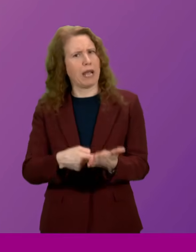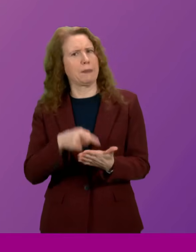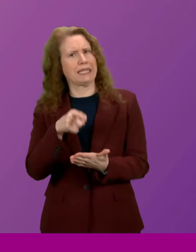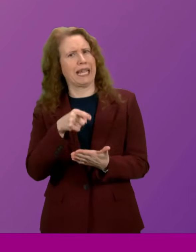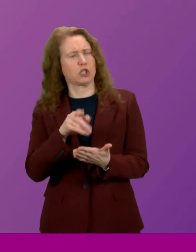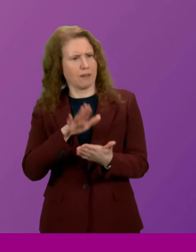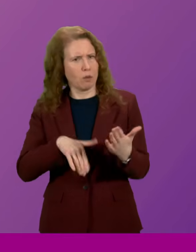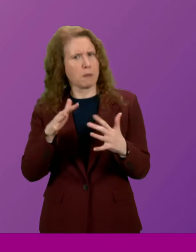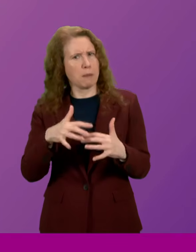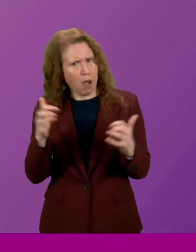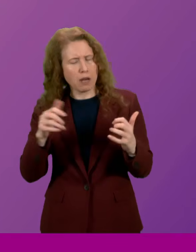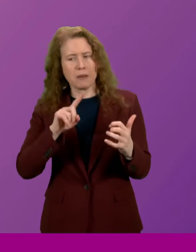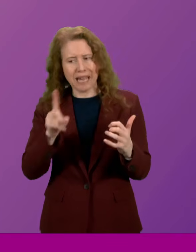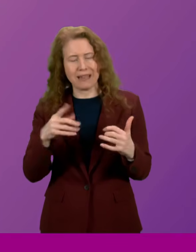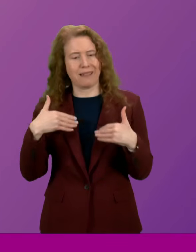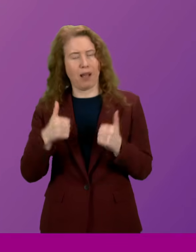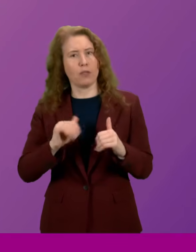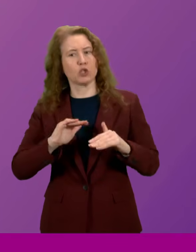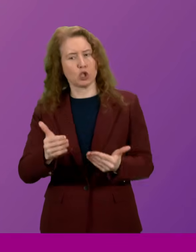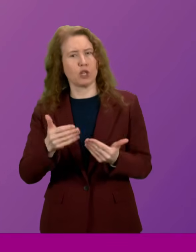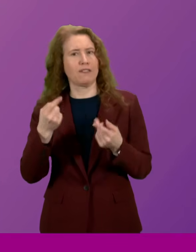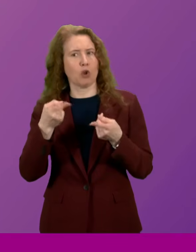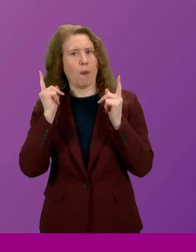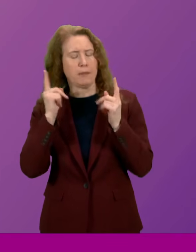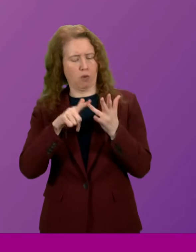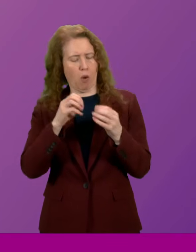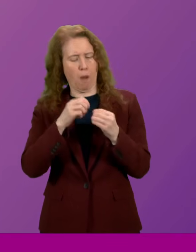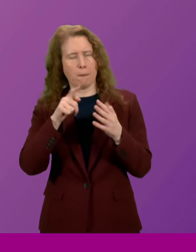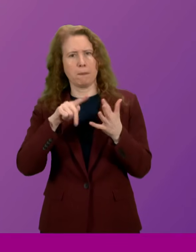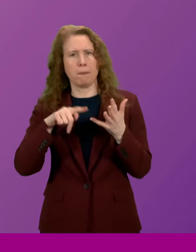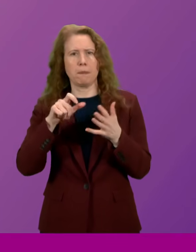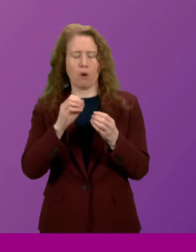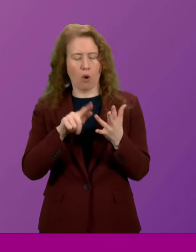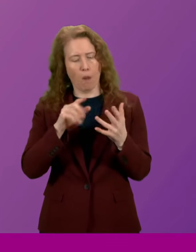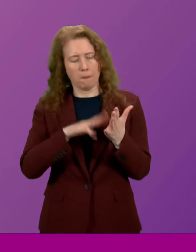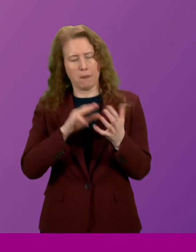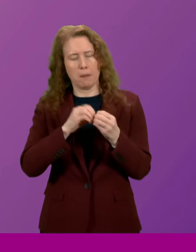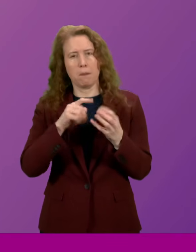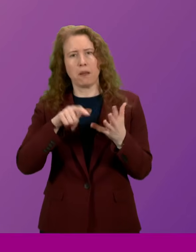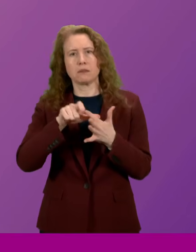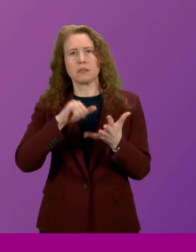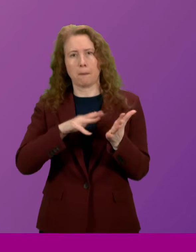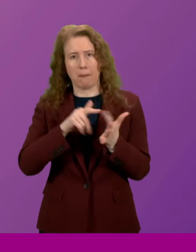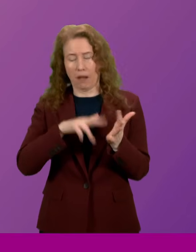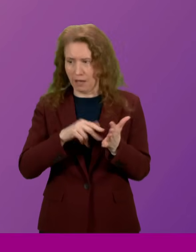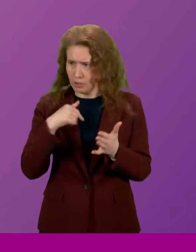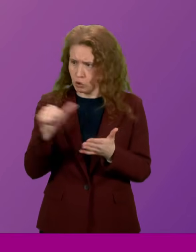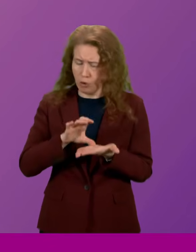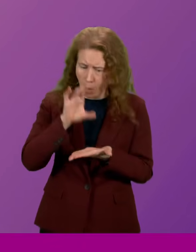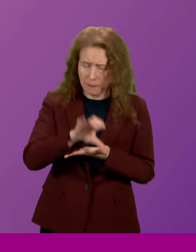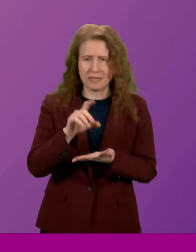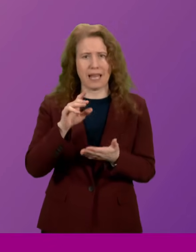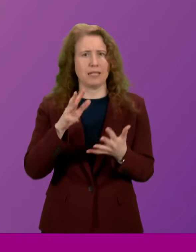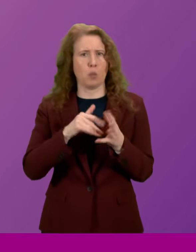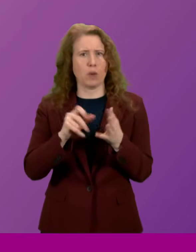the Parliamentary and Health Service Ombudsman and deliver full compensation for WASPI women now?